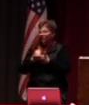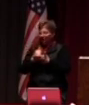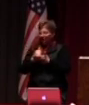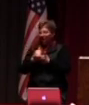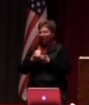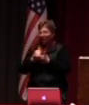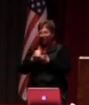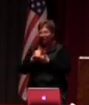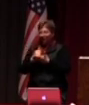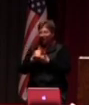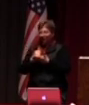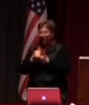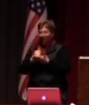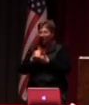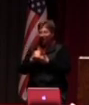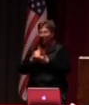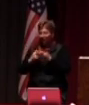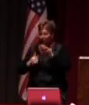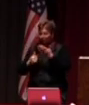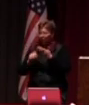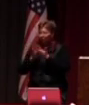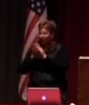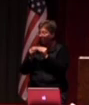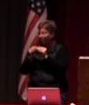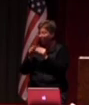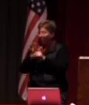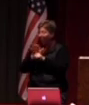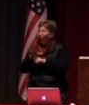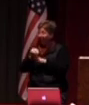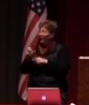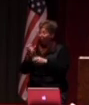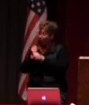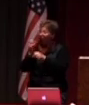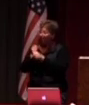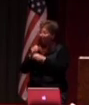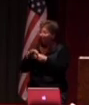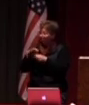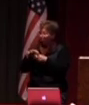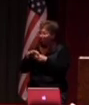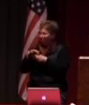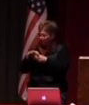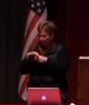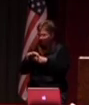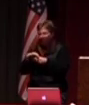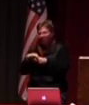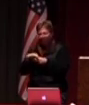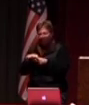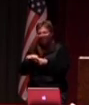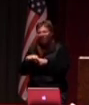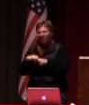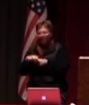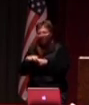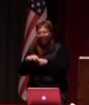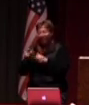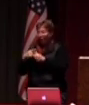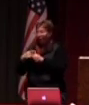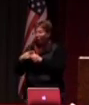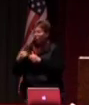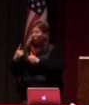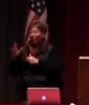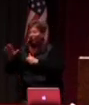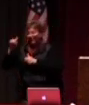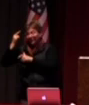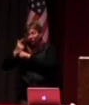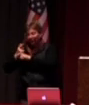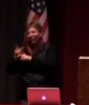and he won an actual majority of the votes, even if the interior minister, who in the first case happened to be named Lucien Bonaparte and was his brother,